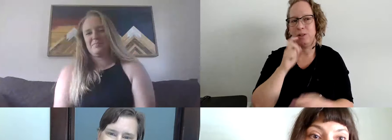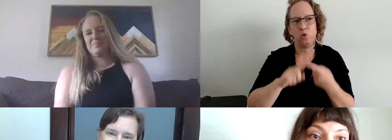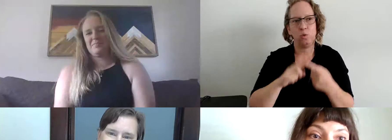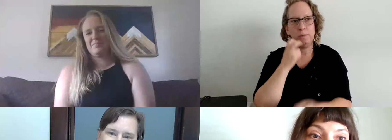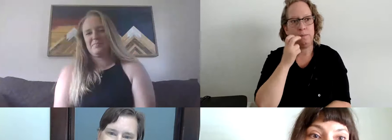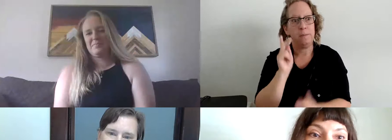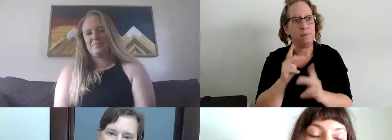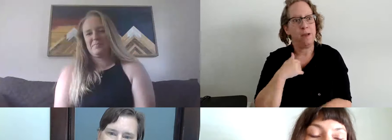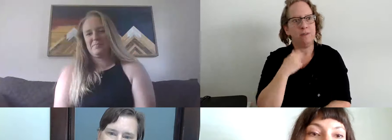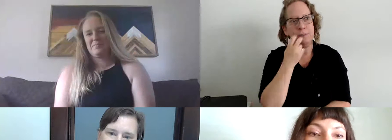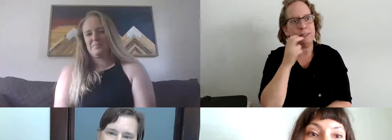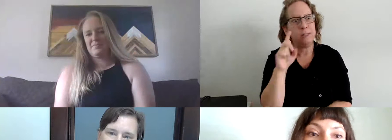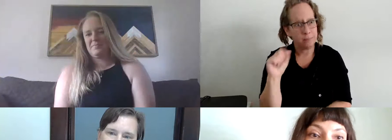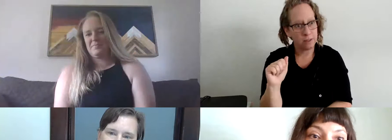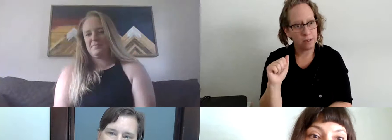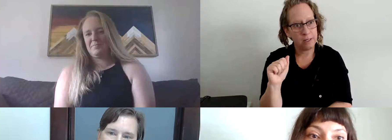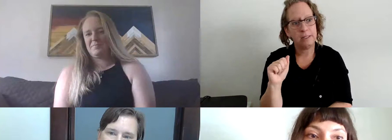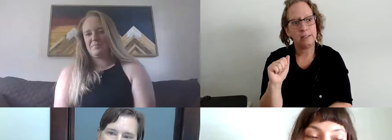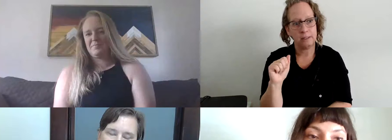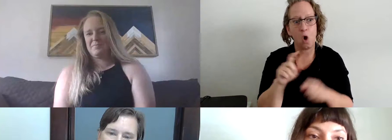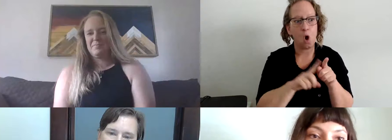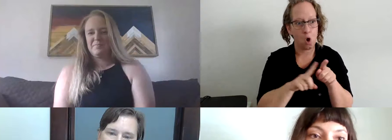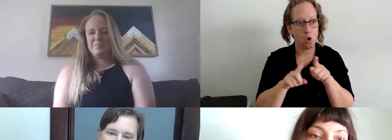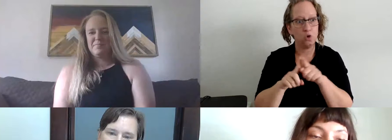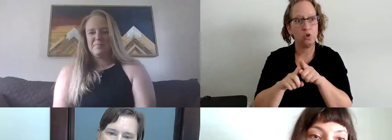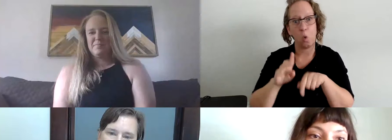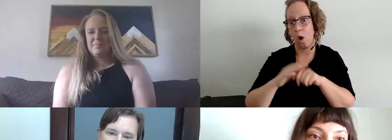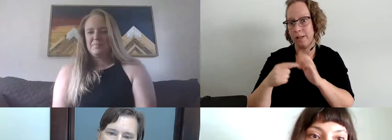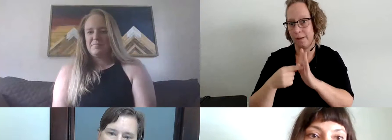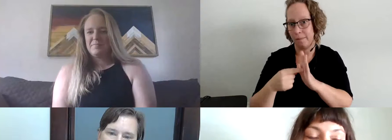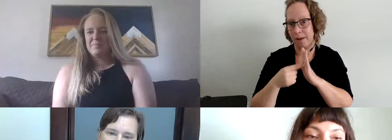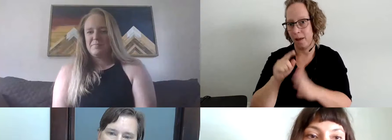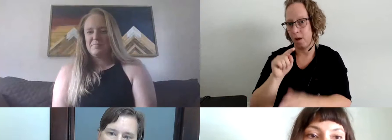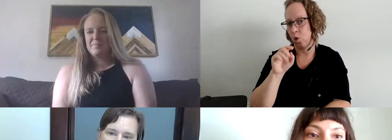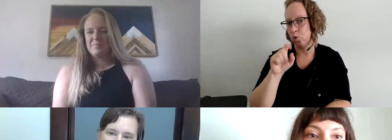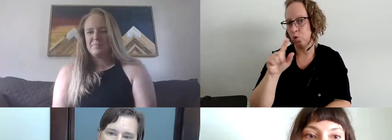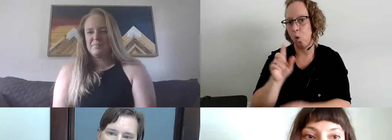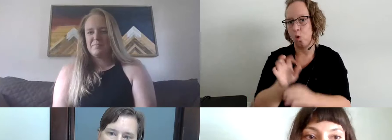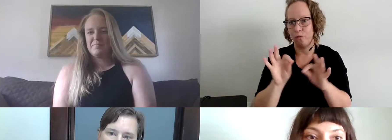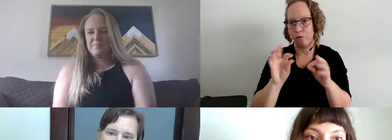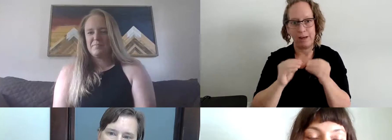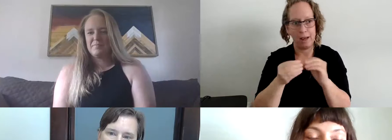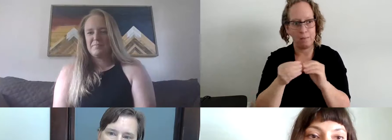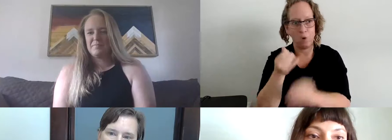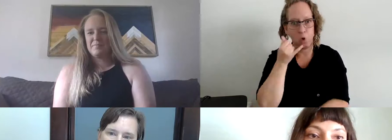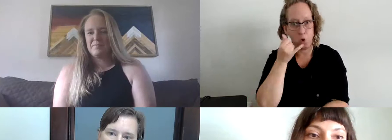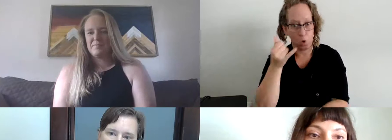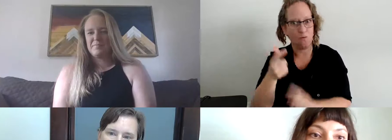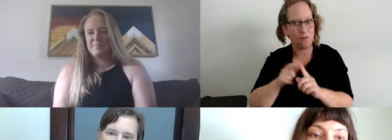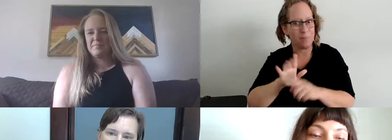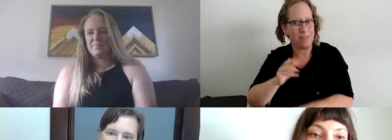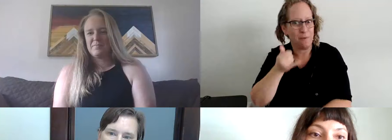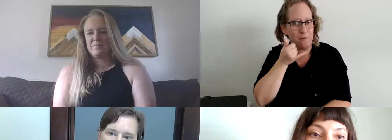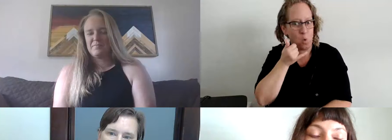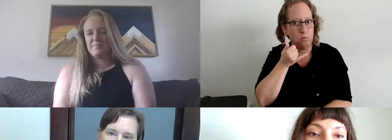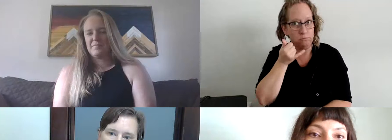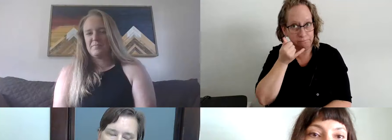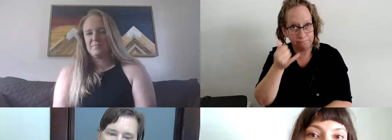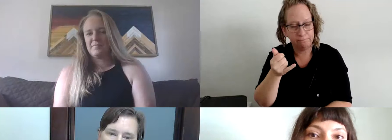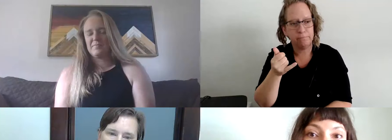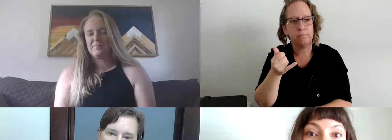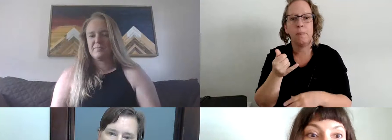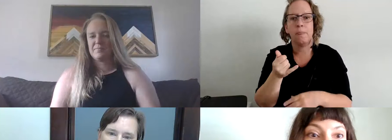speech disabilities, and that is also on demand, and it's a toll-free number that they would call on their phone. And